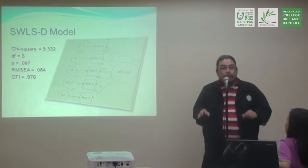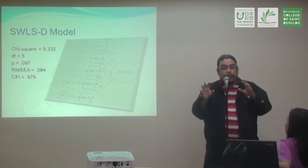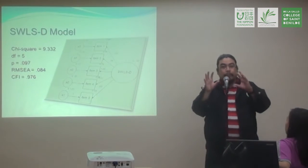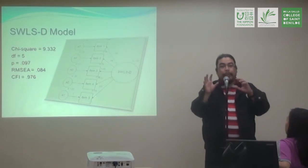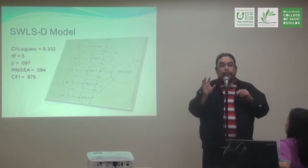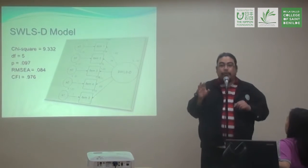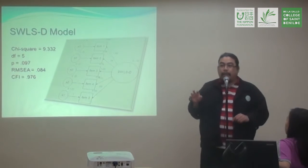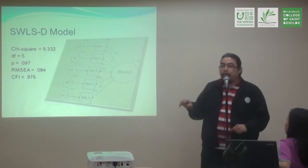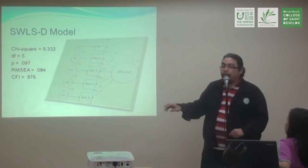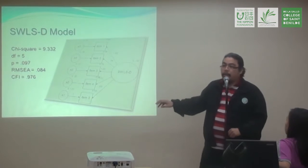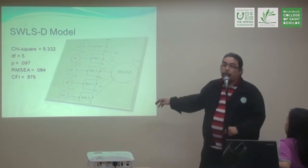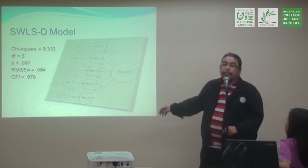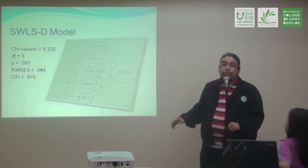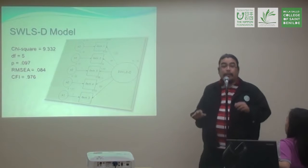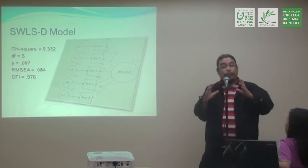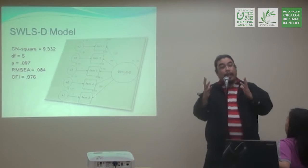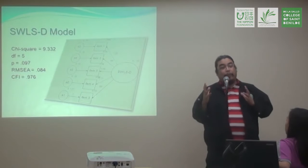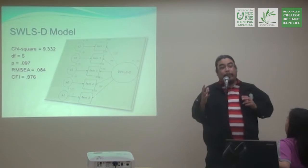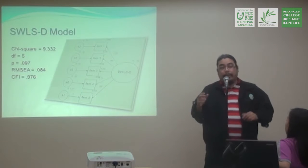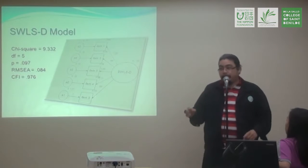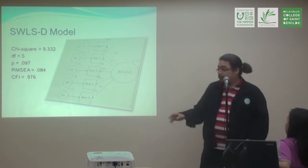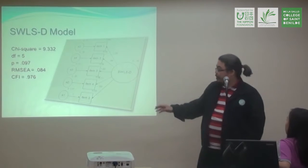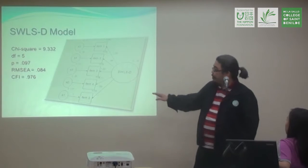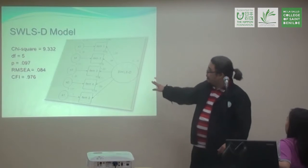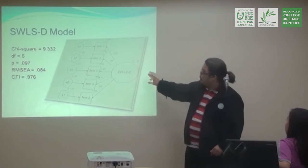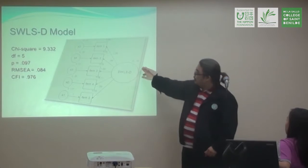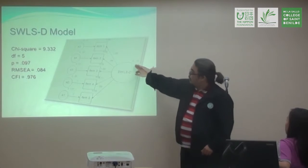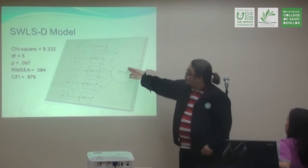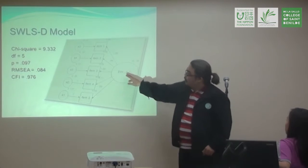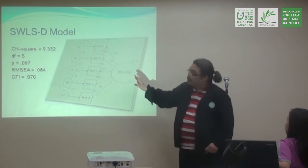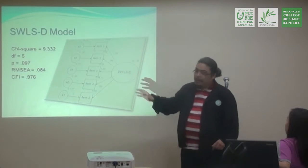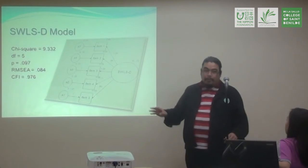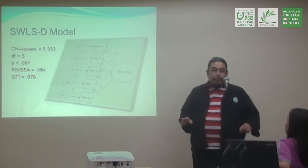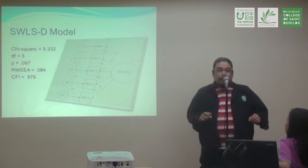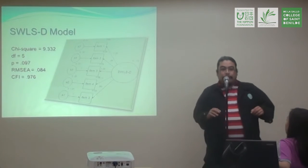and how they are measuring the construct of happiness.